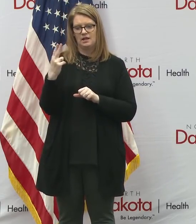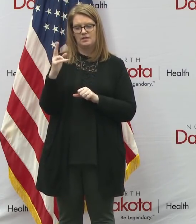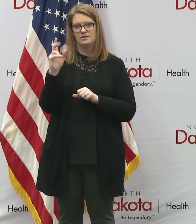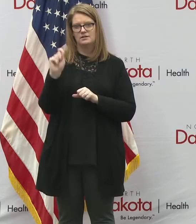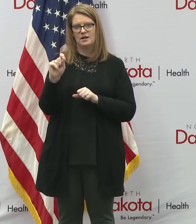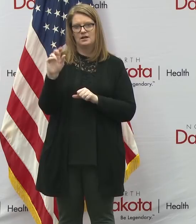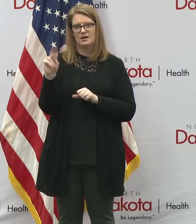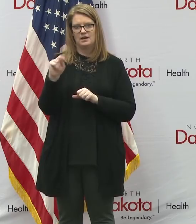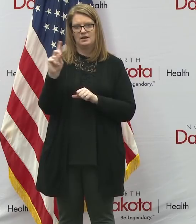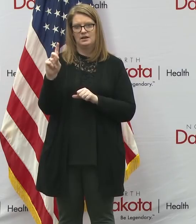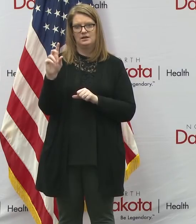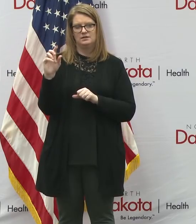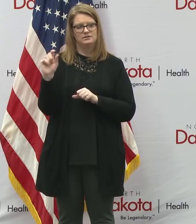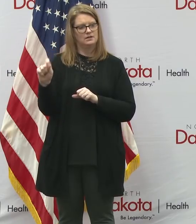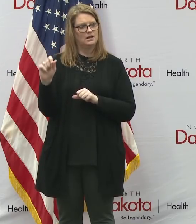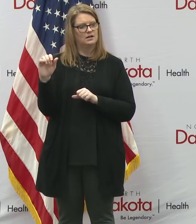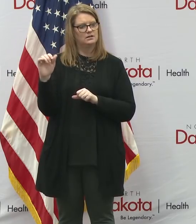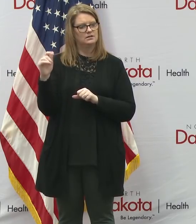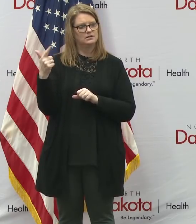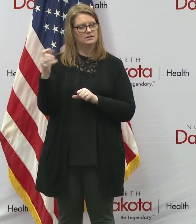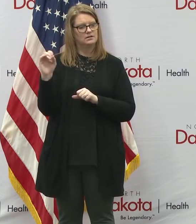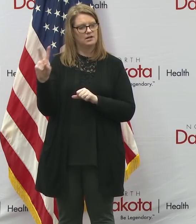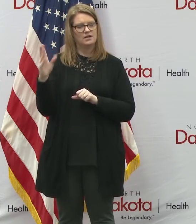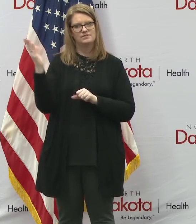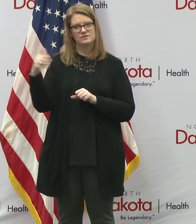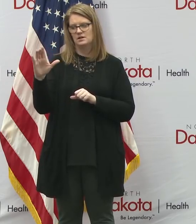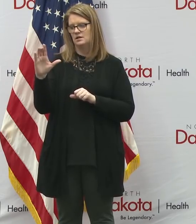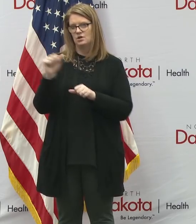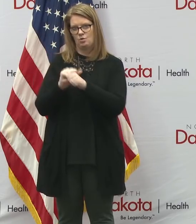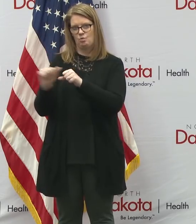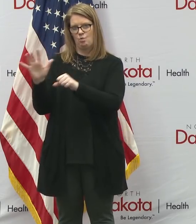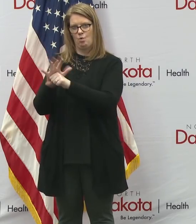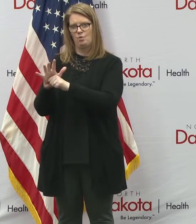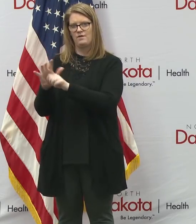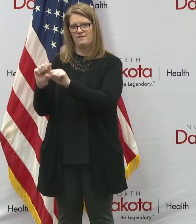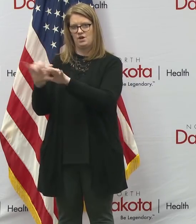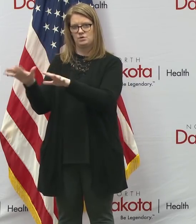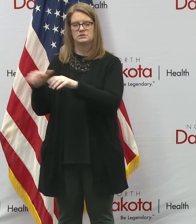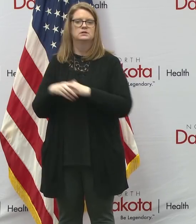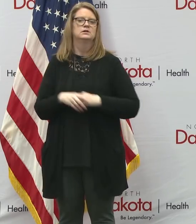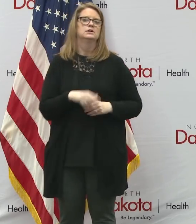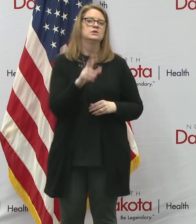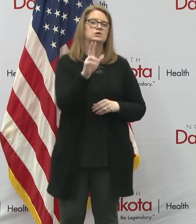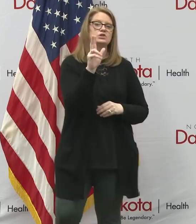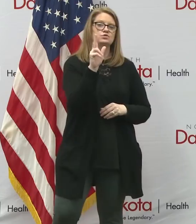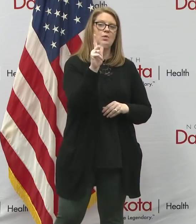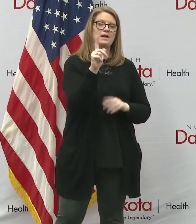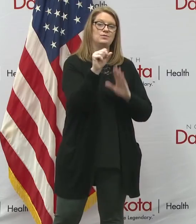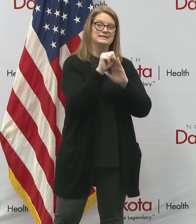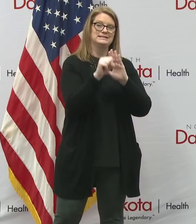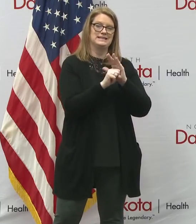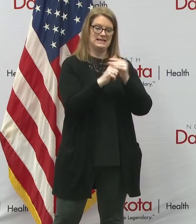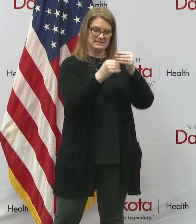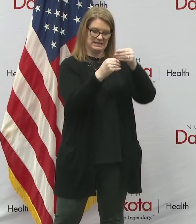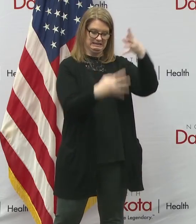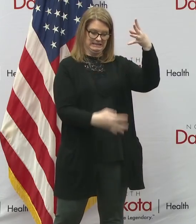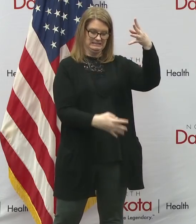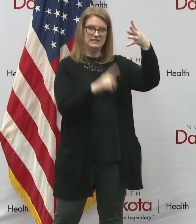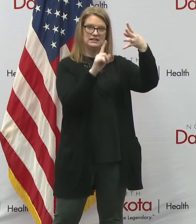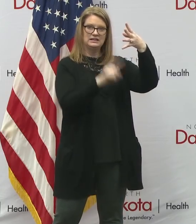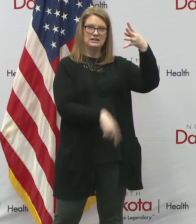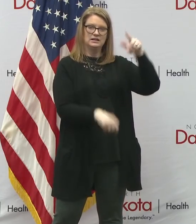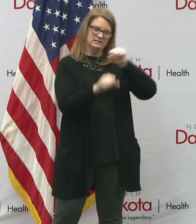health.nd.gov/coronavirus, and look for the travel site. There are currently 23 states listed as having